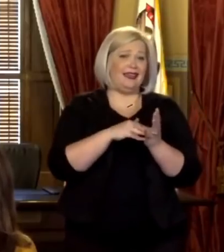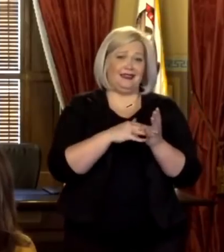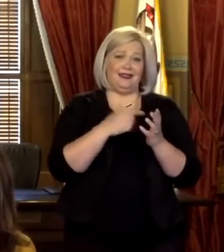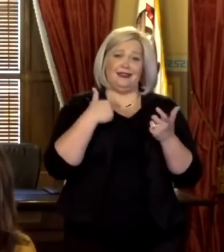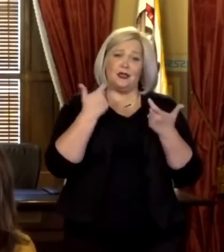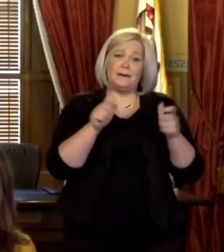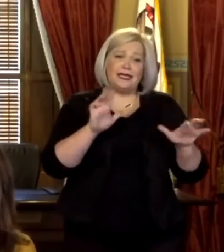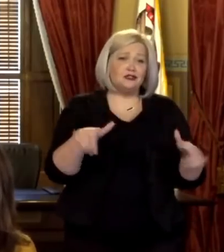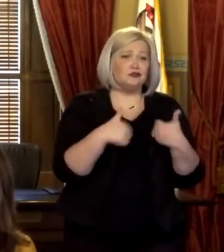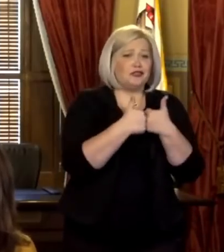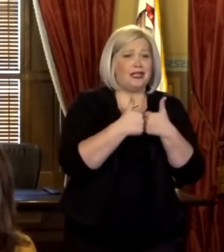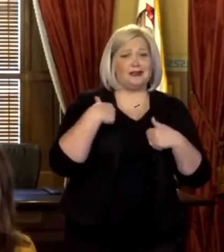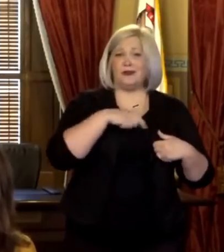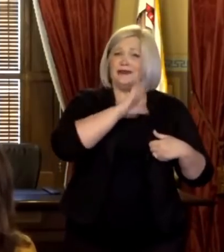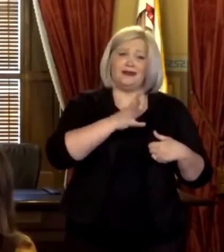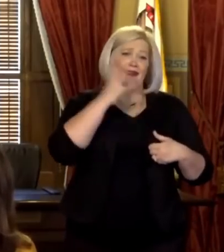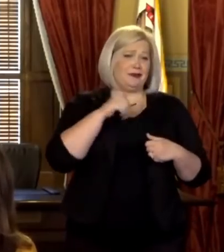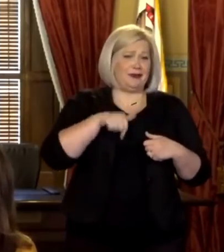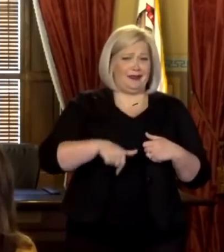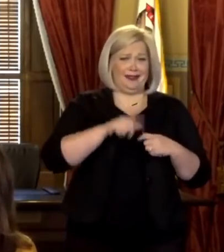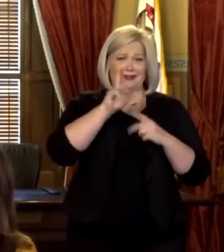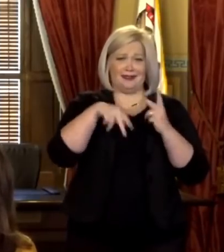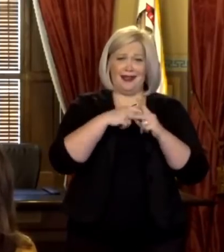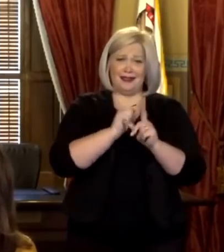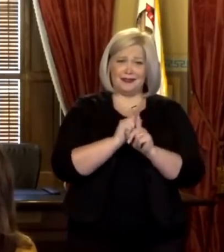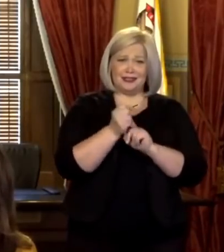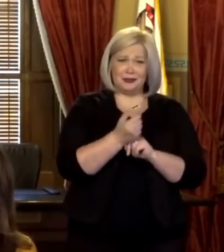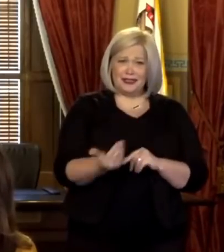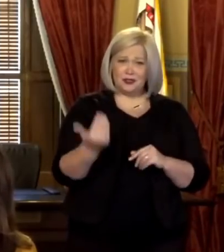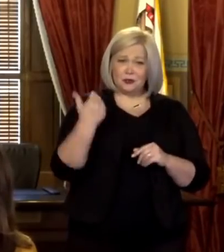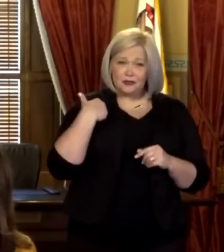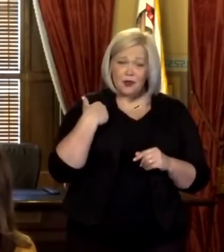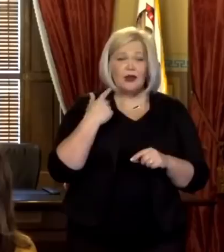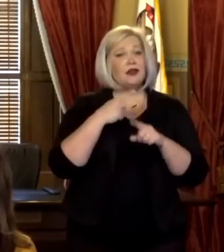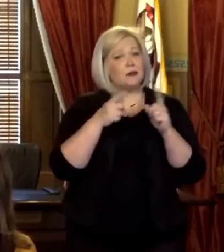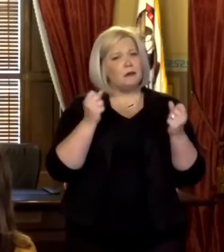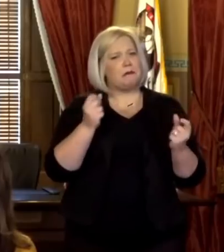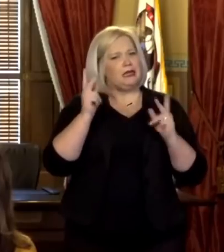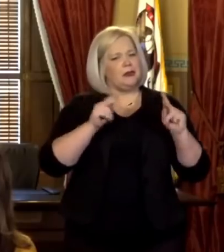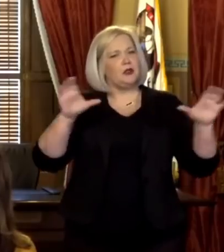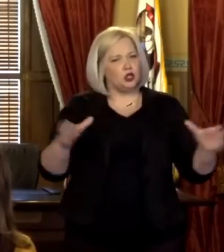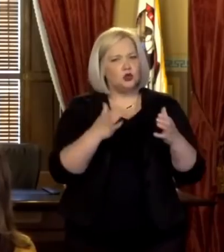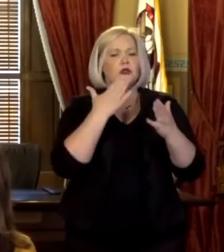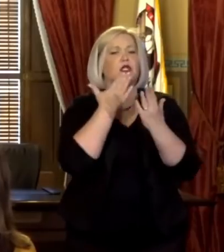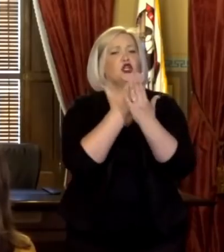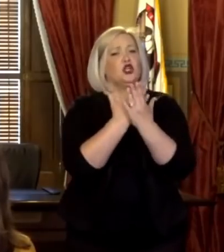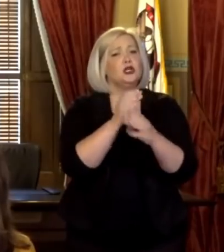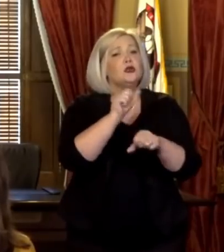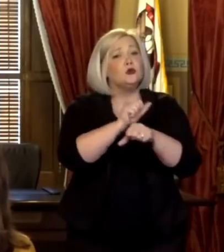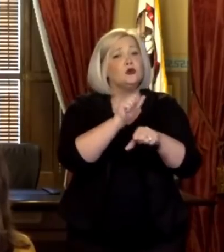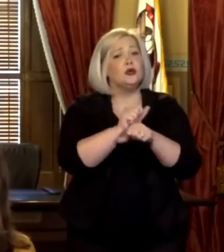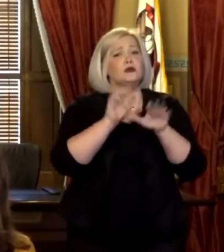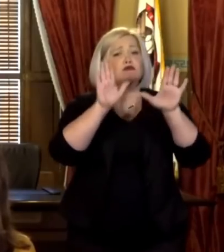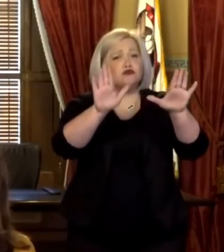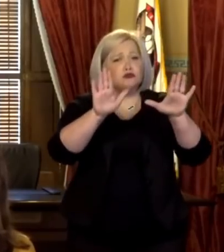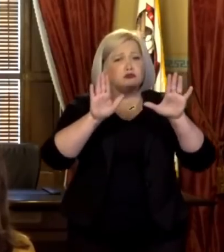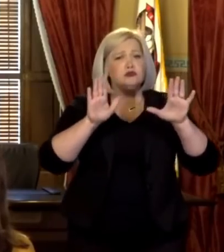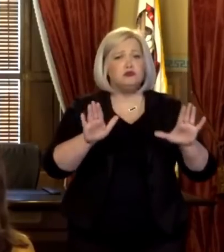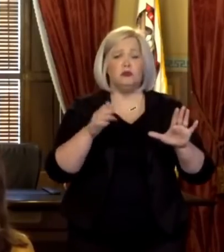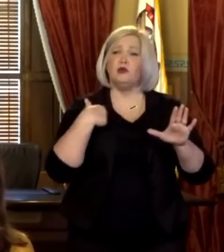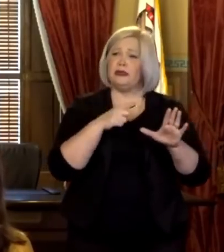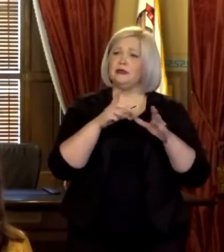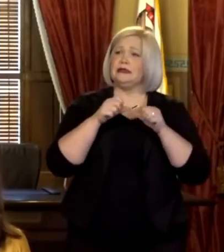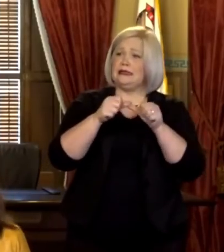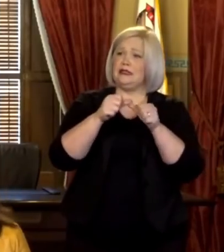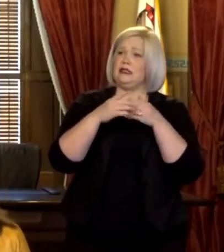situation like this, but I recognize that there's incredible work that's being done, and we'll continue to lead on that